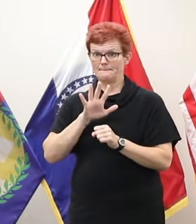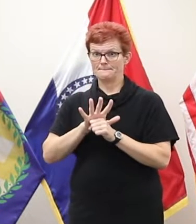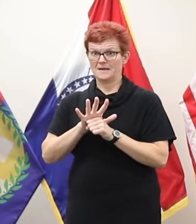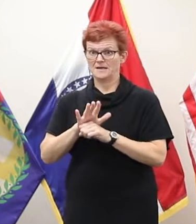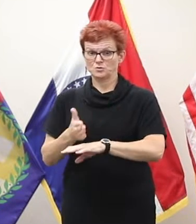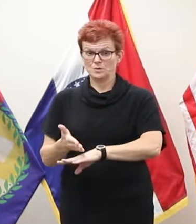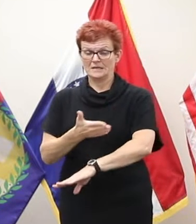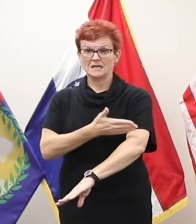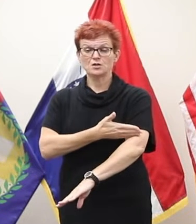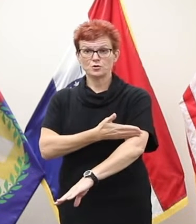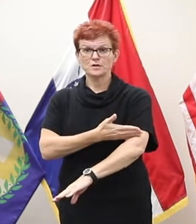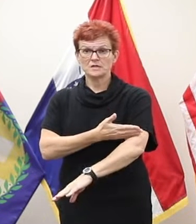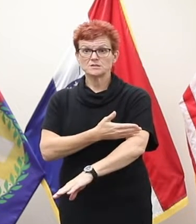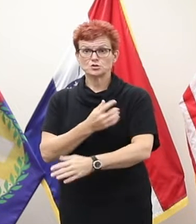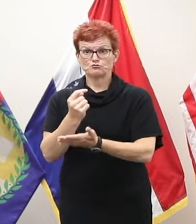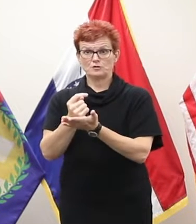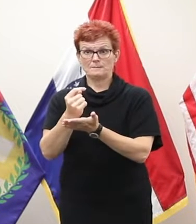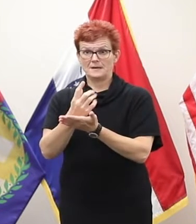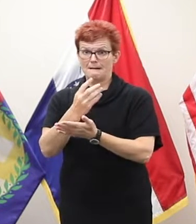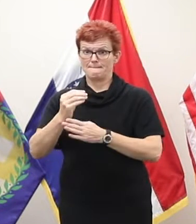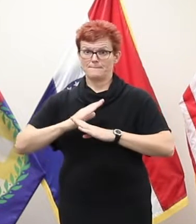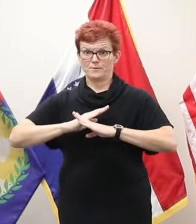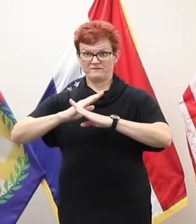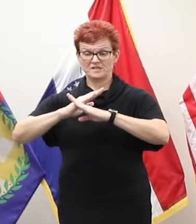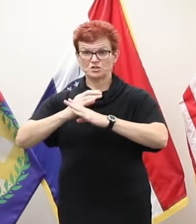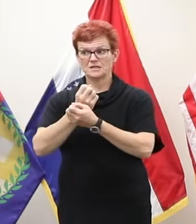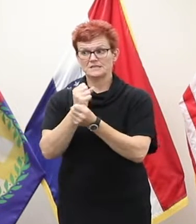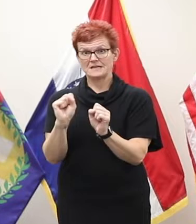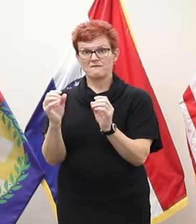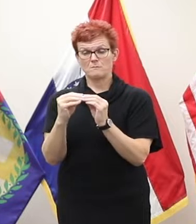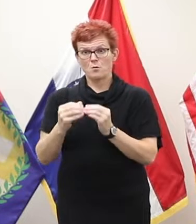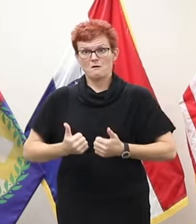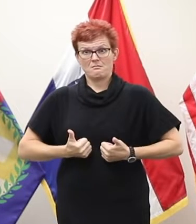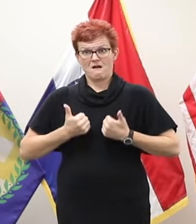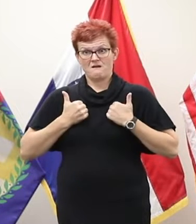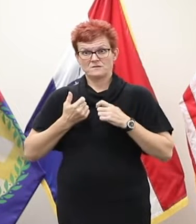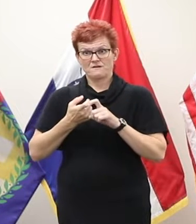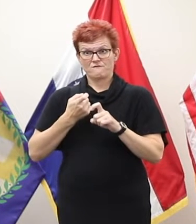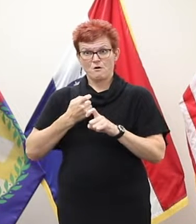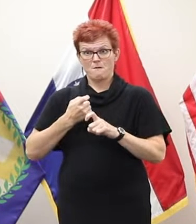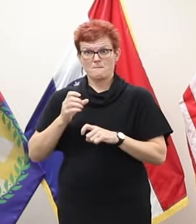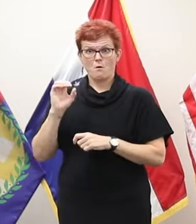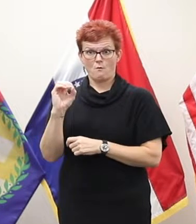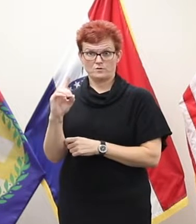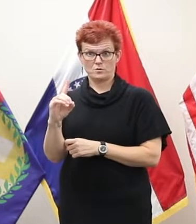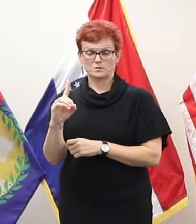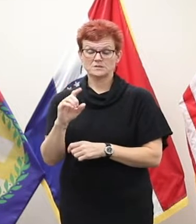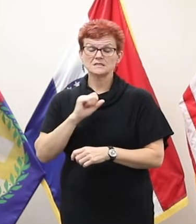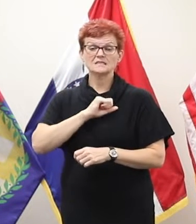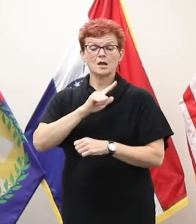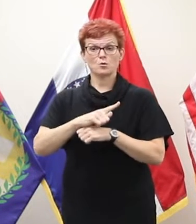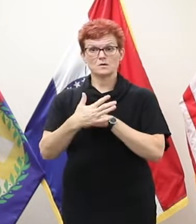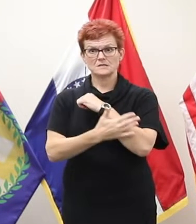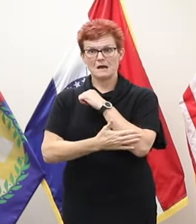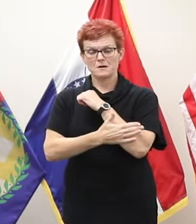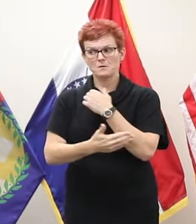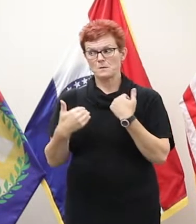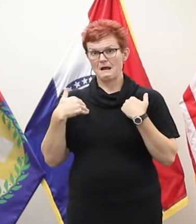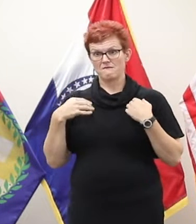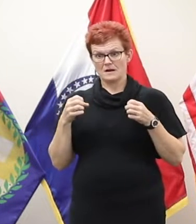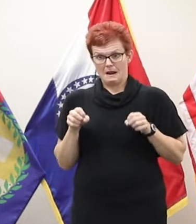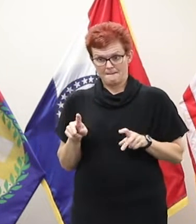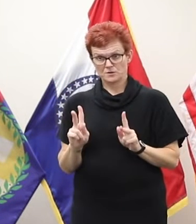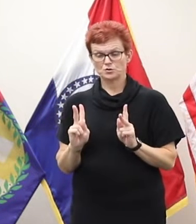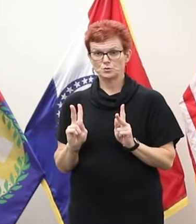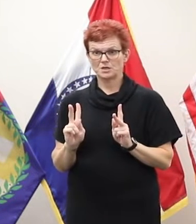increase treatment and prevention and saving more lives from overdose. In St. Louis County, we have an opportunity to